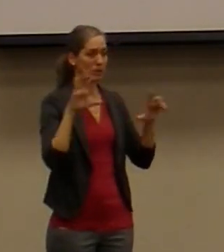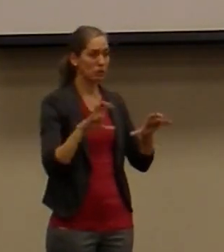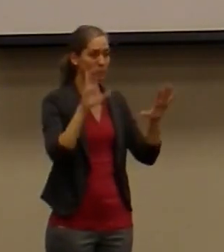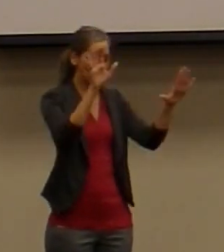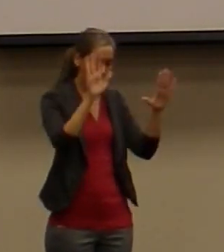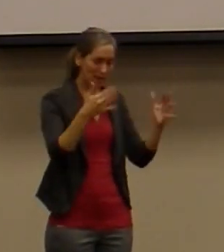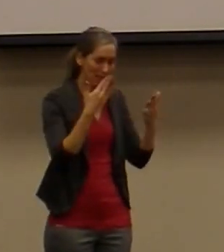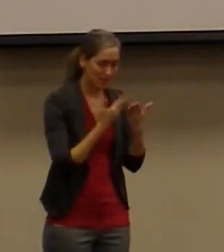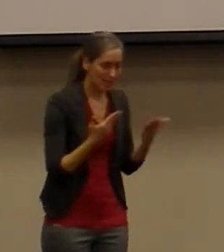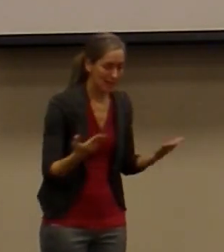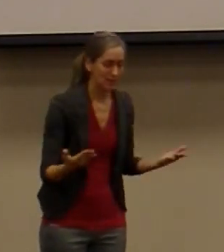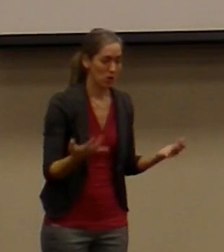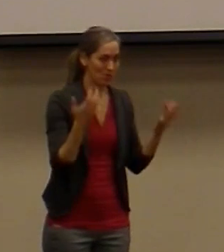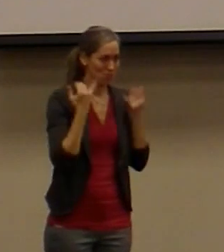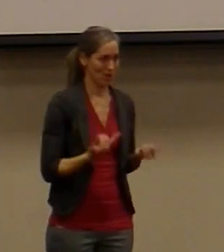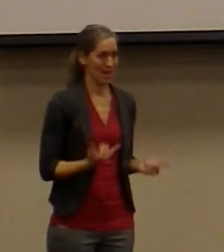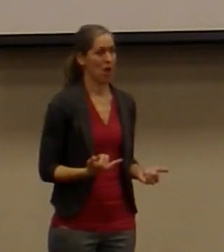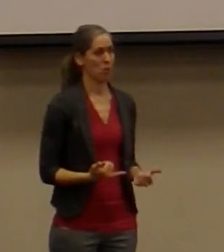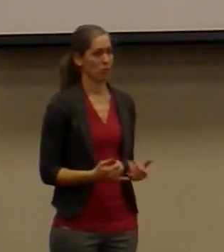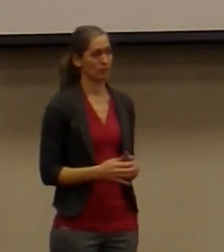things in the present.